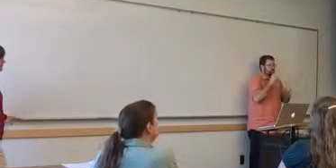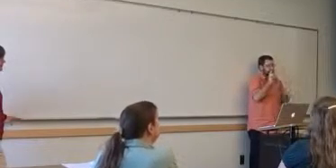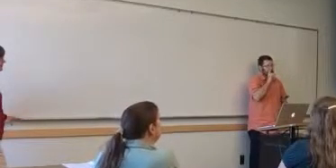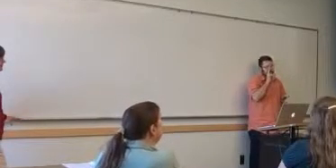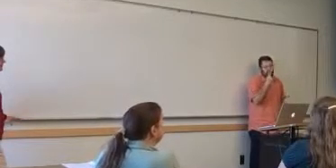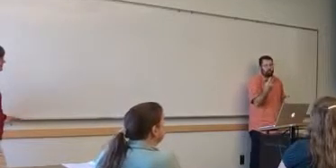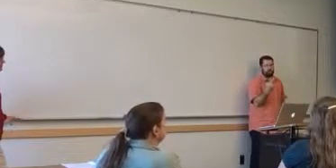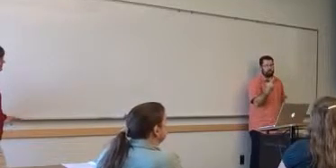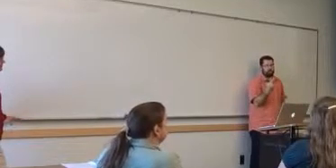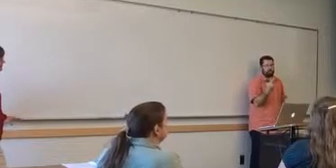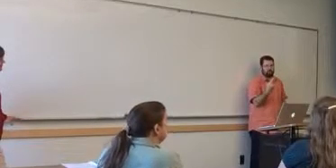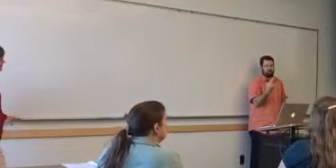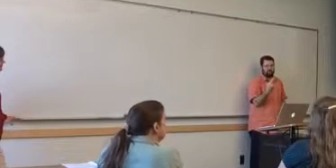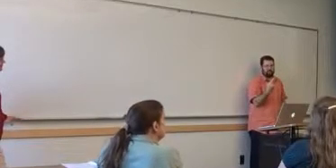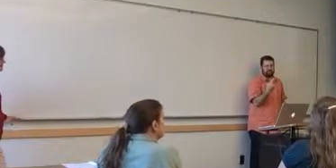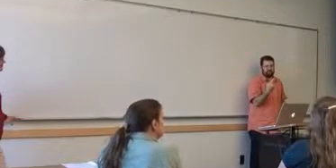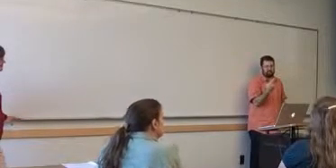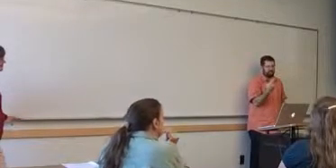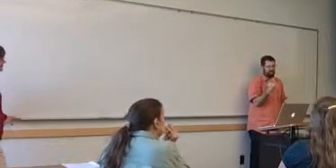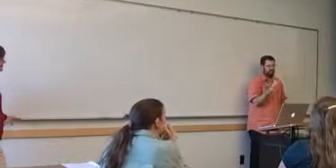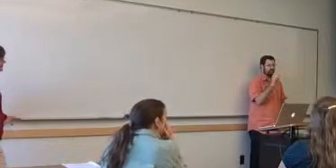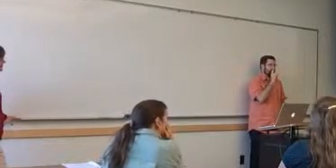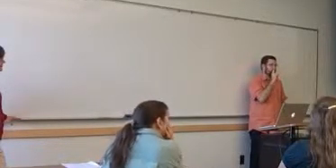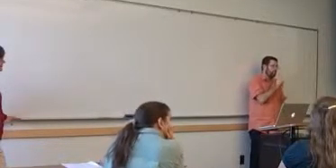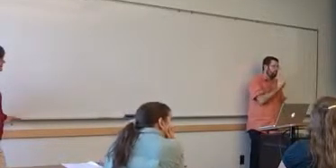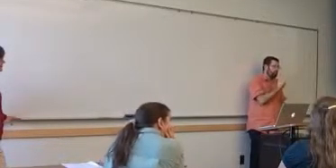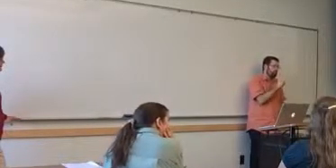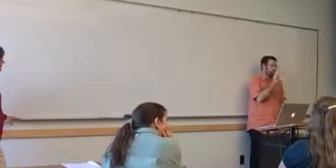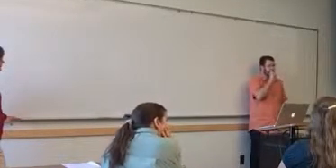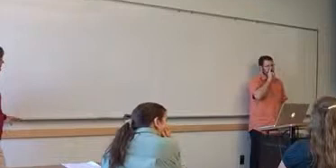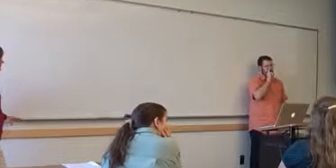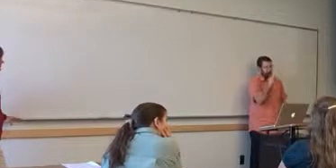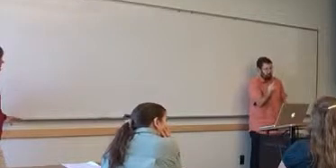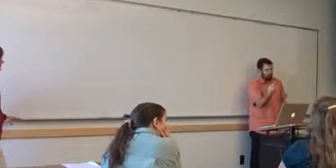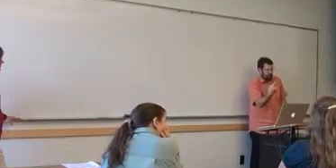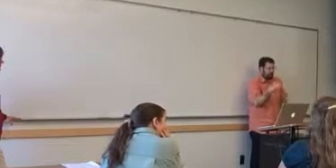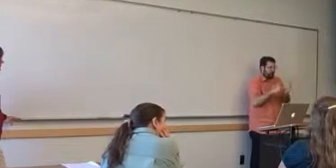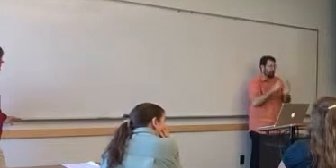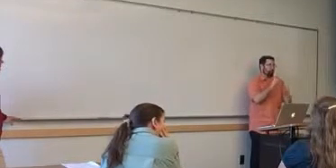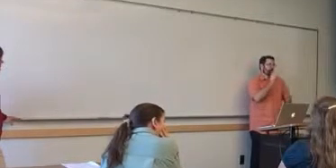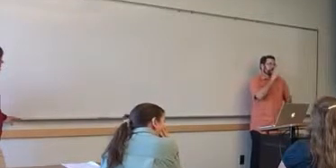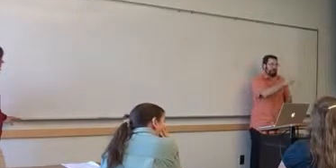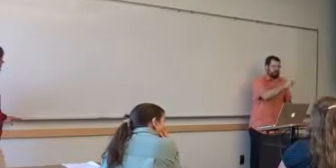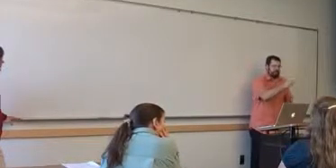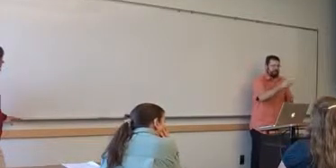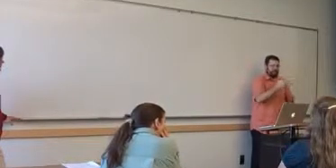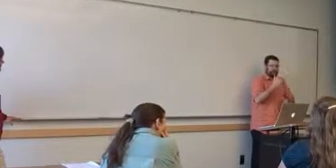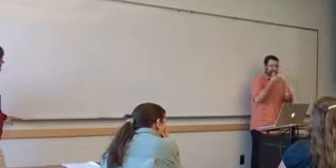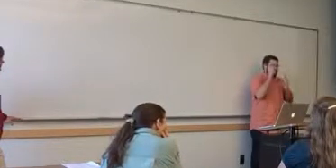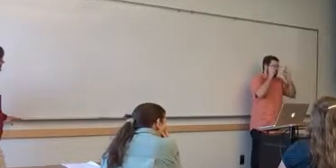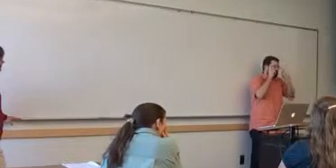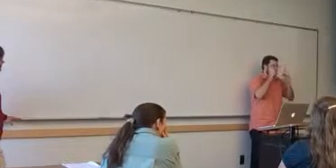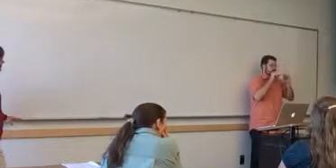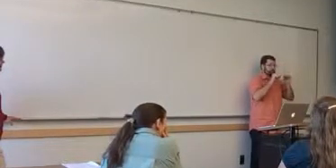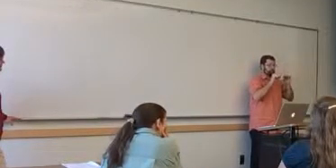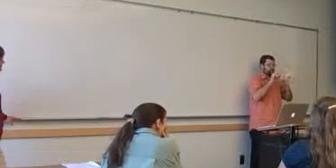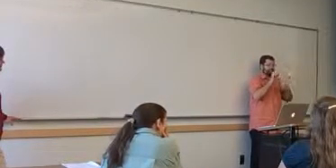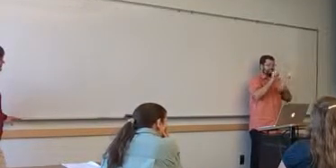Yesterday, meaning boring. So you could emphasize that. It could be a little bit boring, really boring, right? Depending